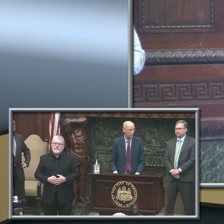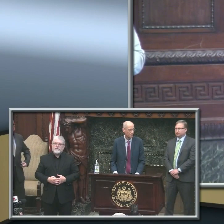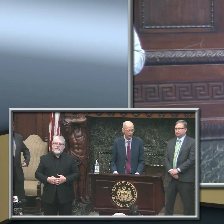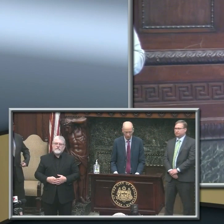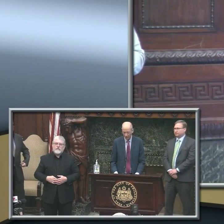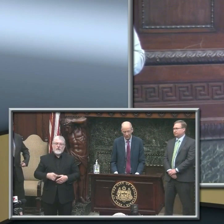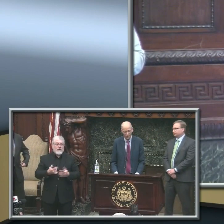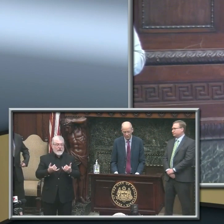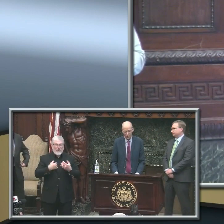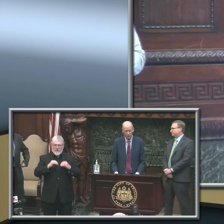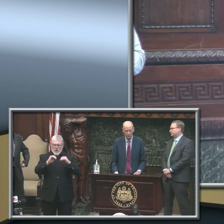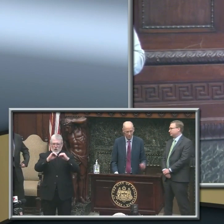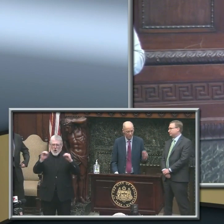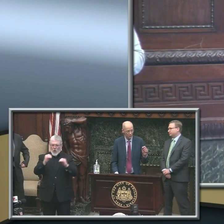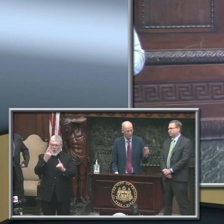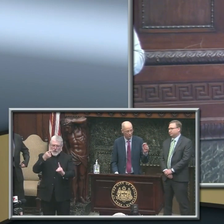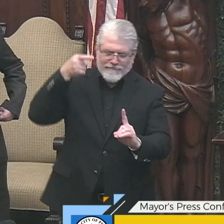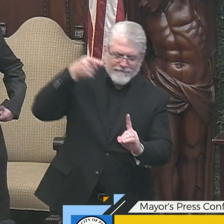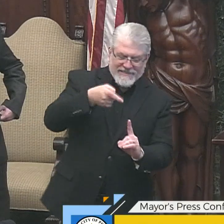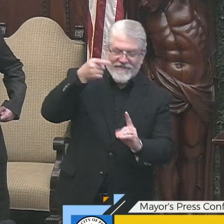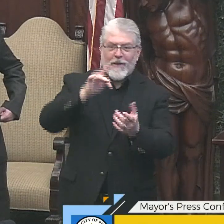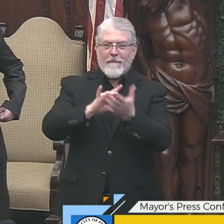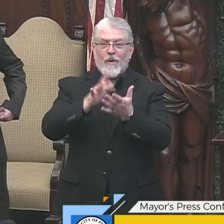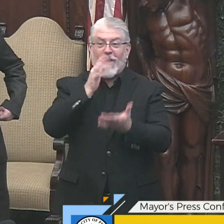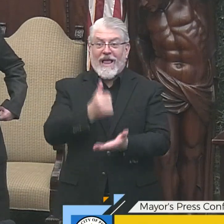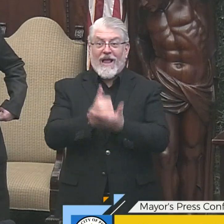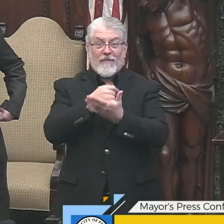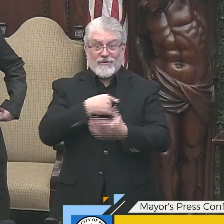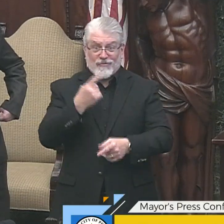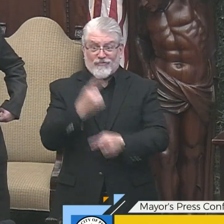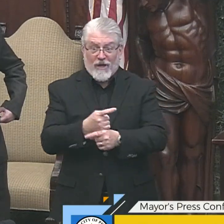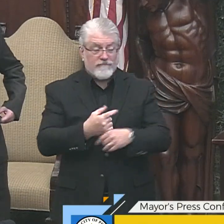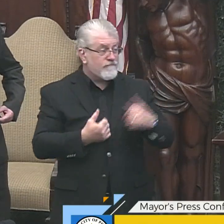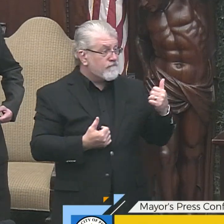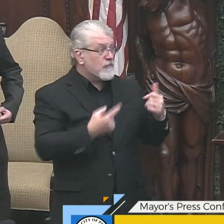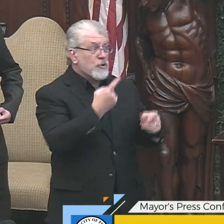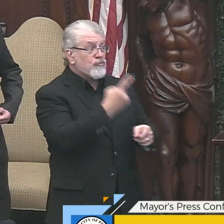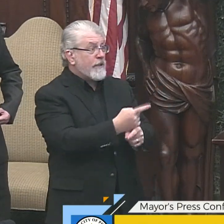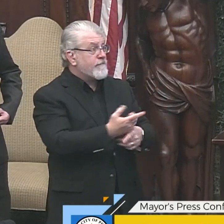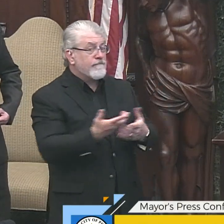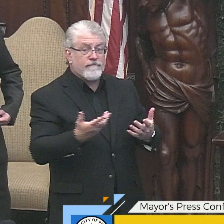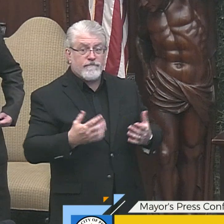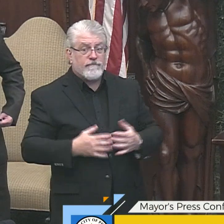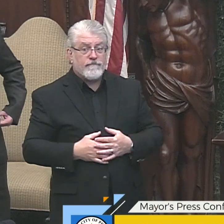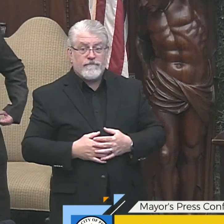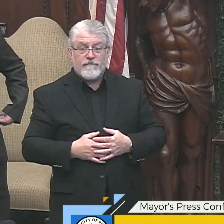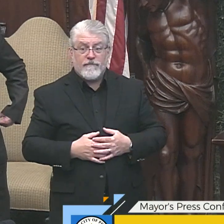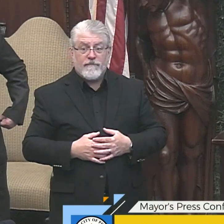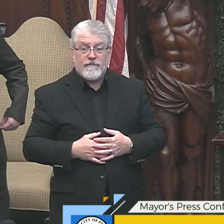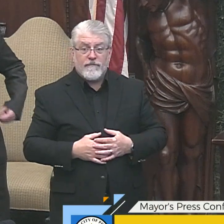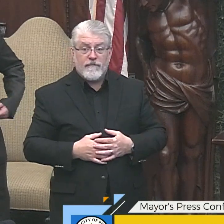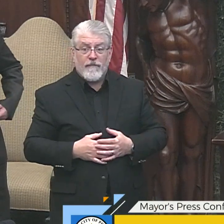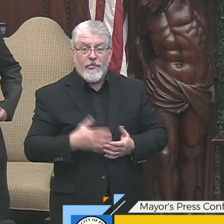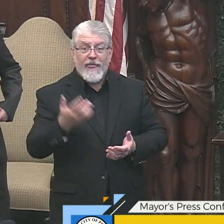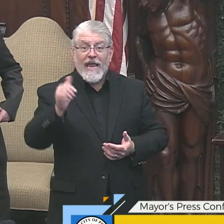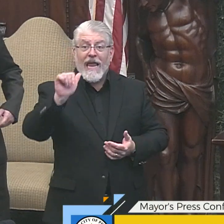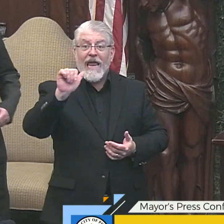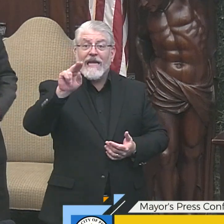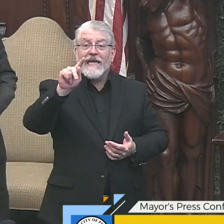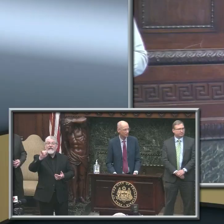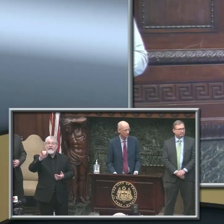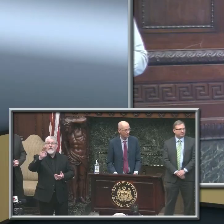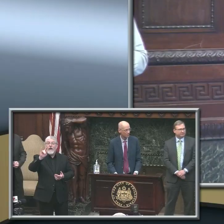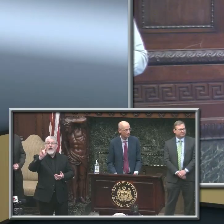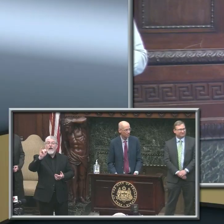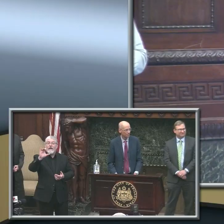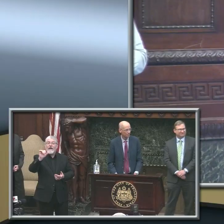right? Correct. There is no specific treatment for this virus. Okay. And antibiotics do not kill viruses in general. Okay, well, that's why I'm a journalist